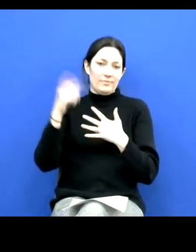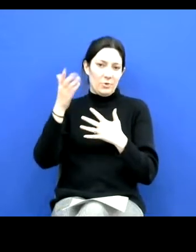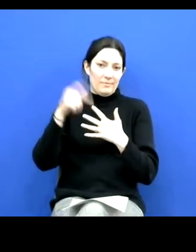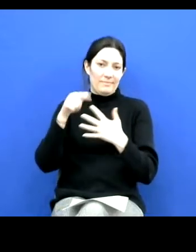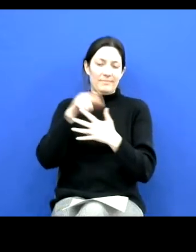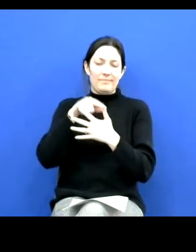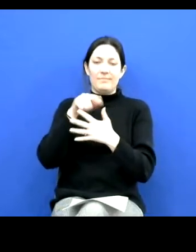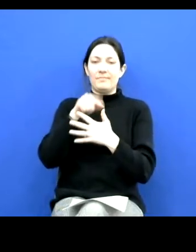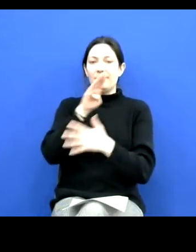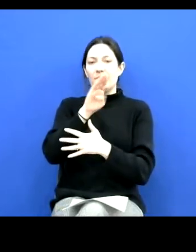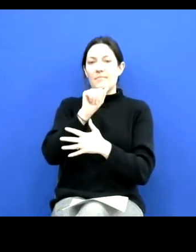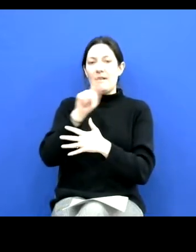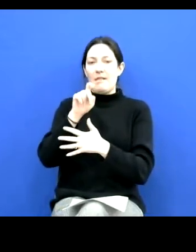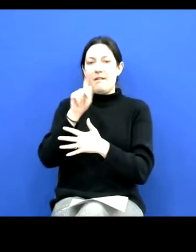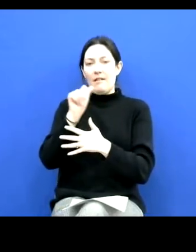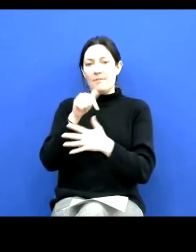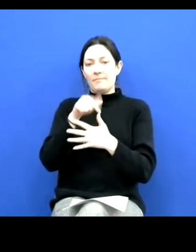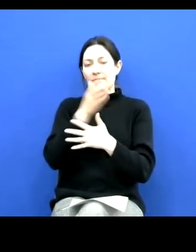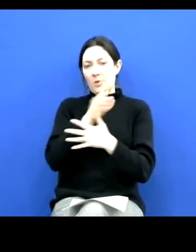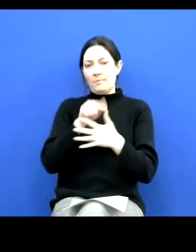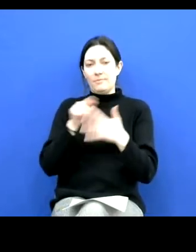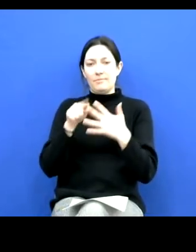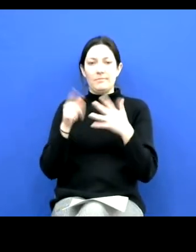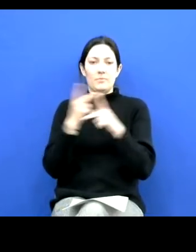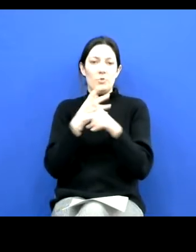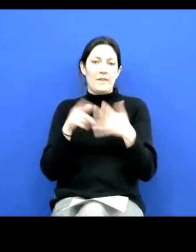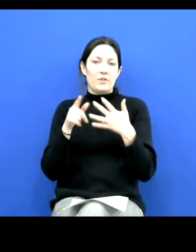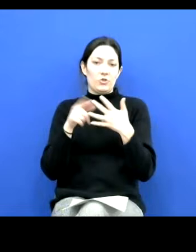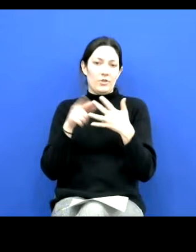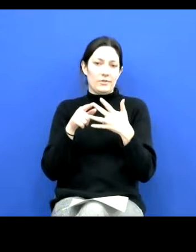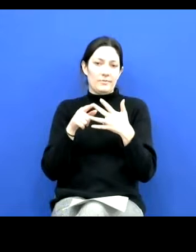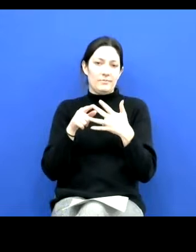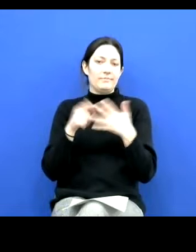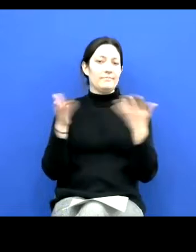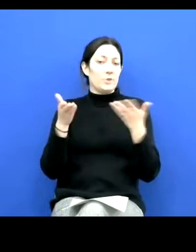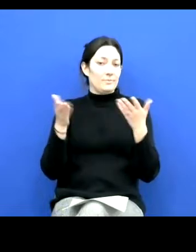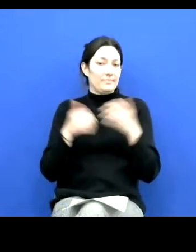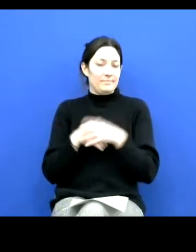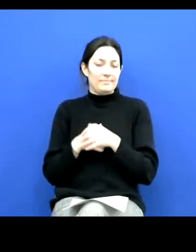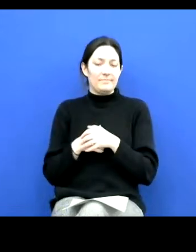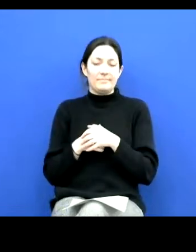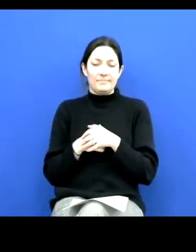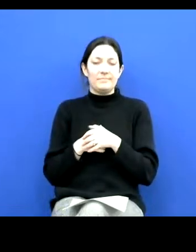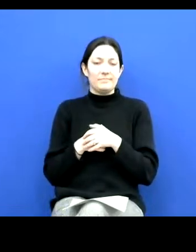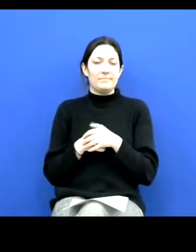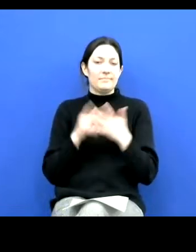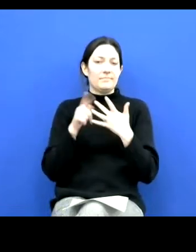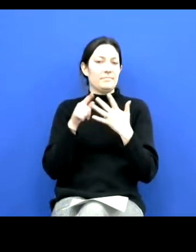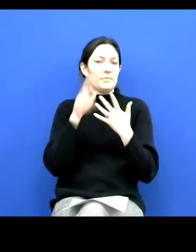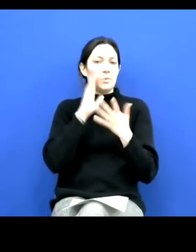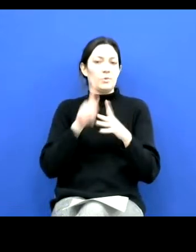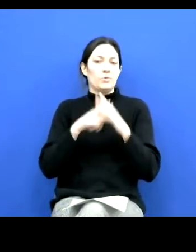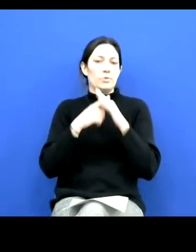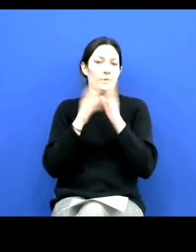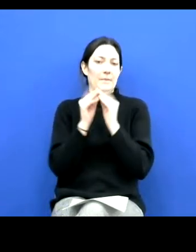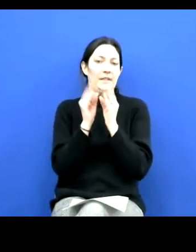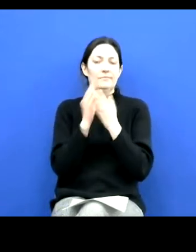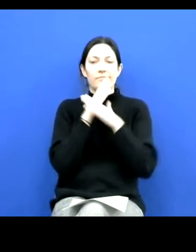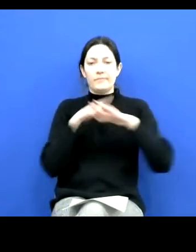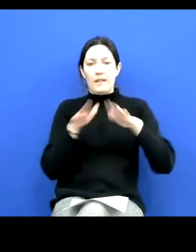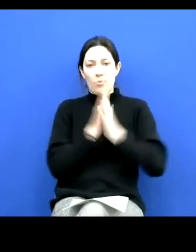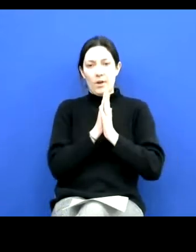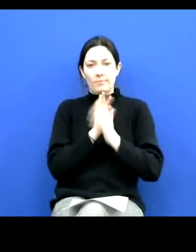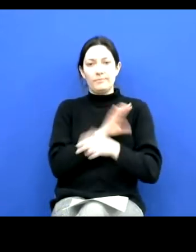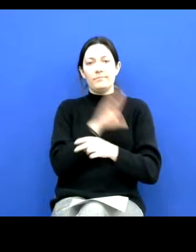Here. Councilmember Belanca, Here. Supervisor Schultz. Here. I'd like to begin the meeting with a silent